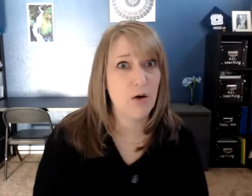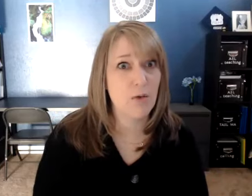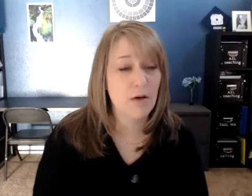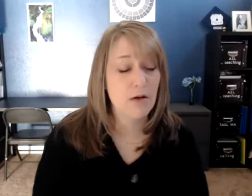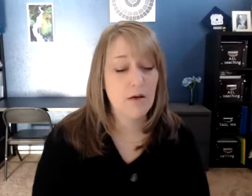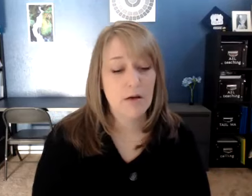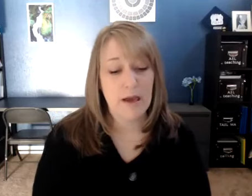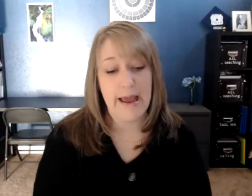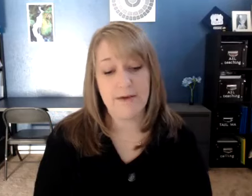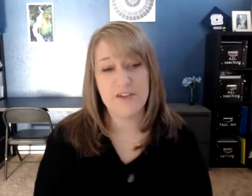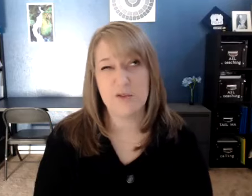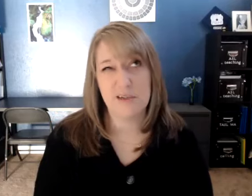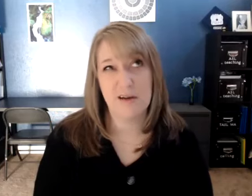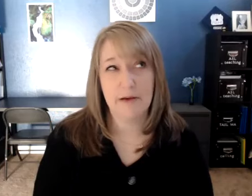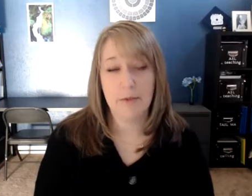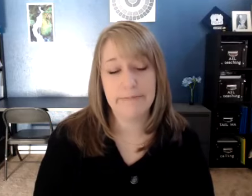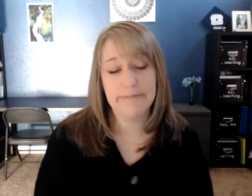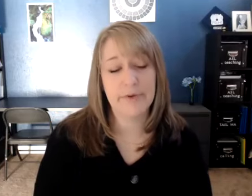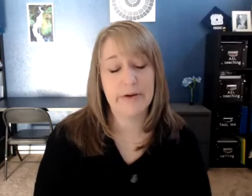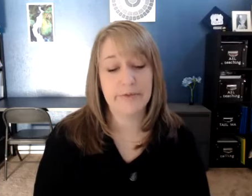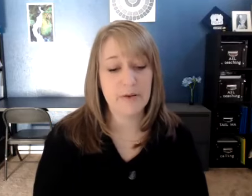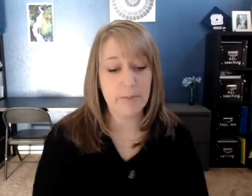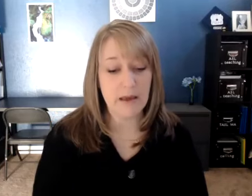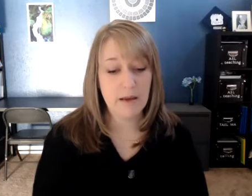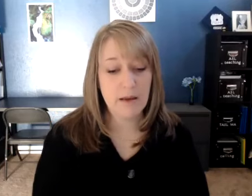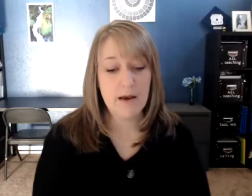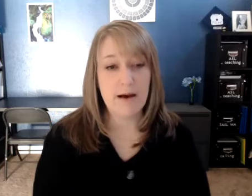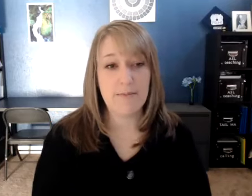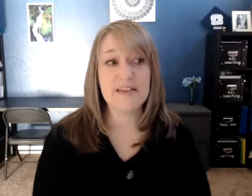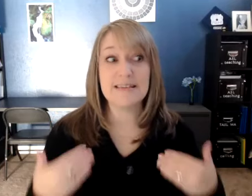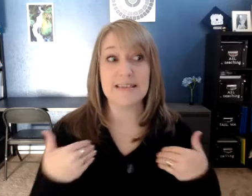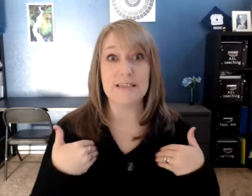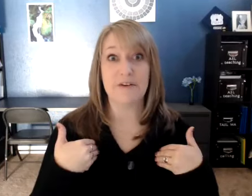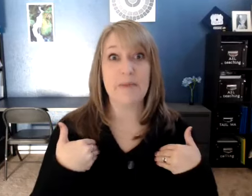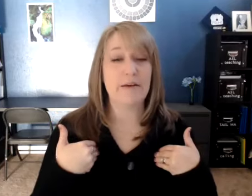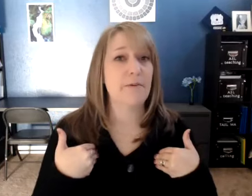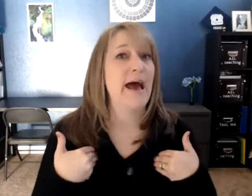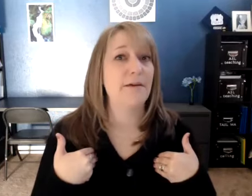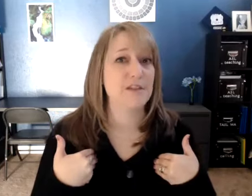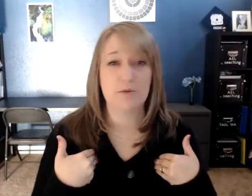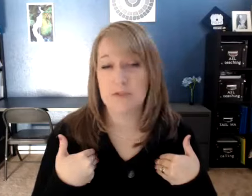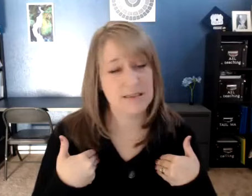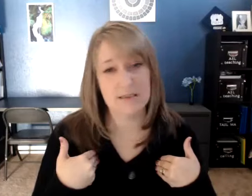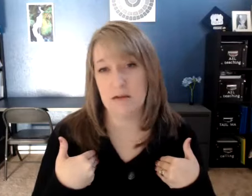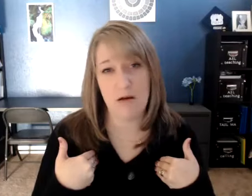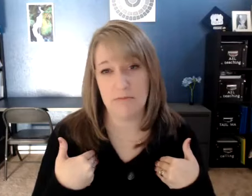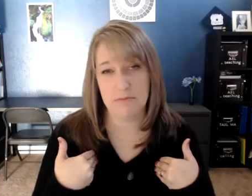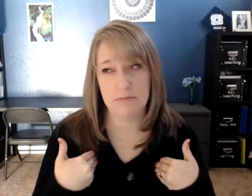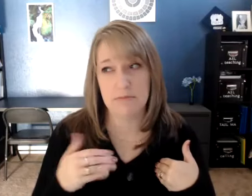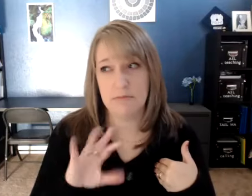go. I have to is kind of how we pronounce it, but this is a different meaning from have to. This is not